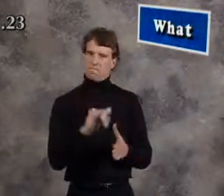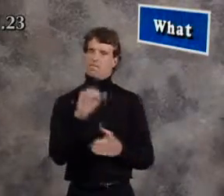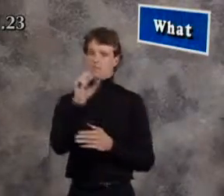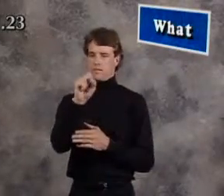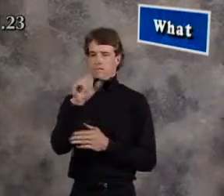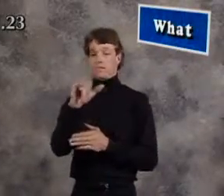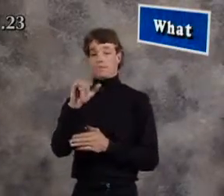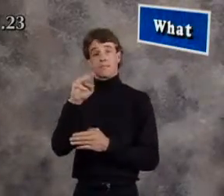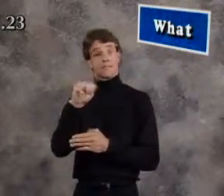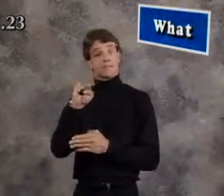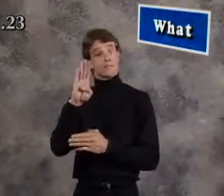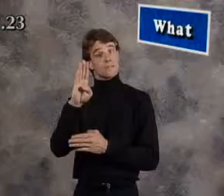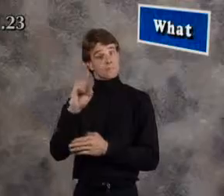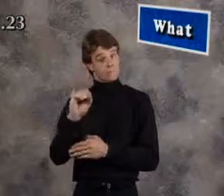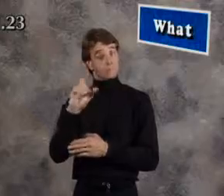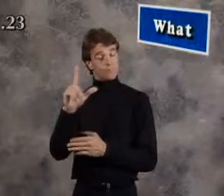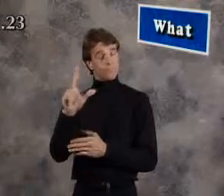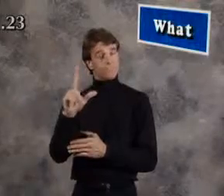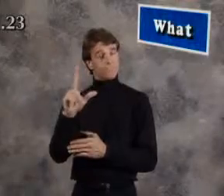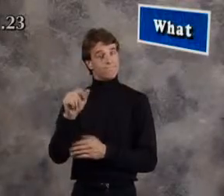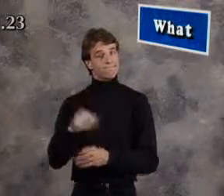This is a symbol representing the concept.